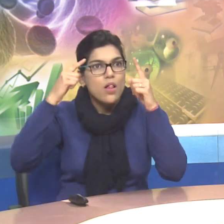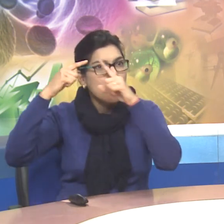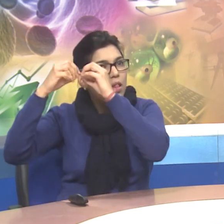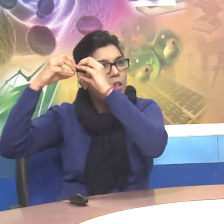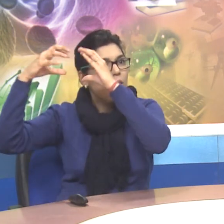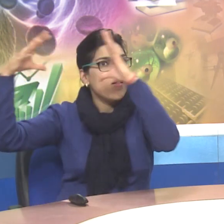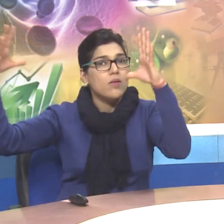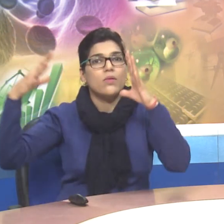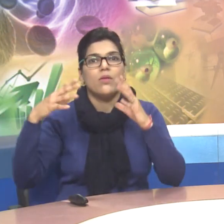imprisoned me.